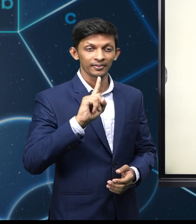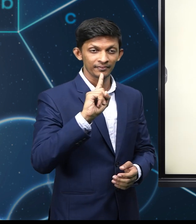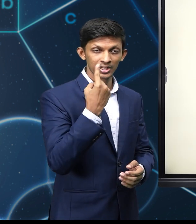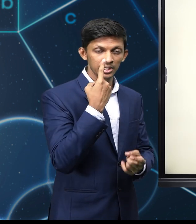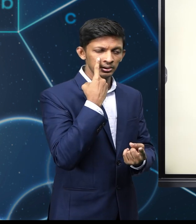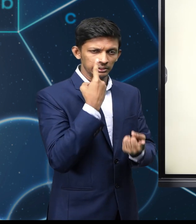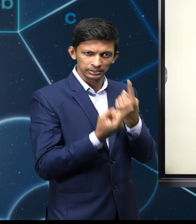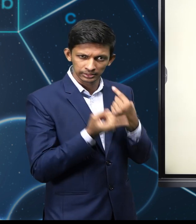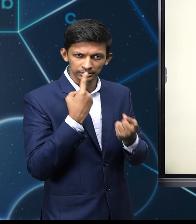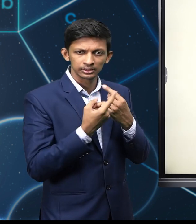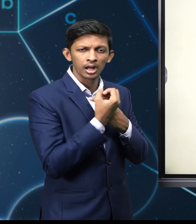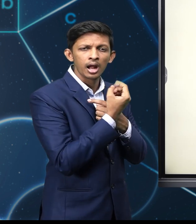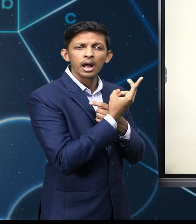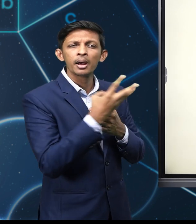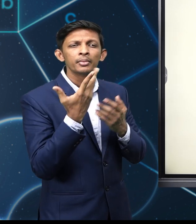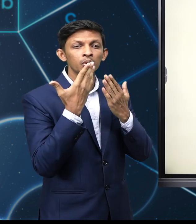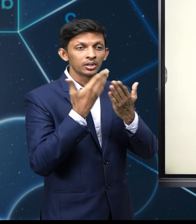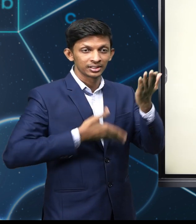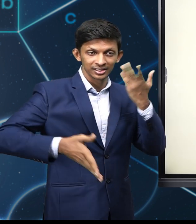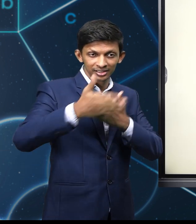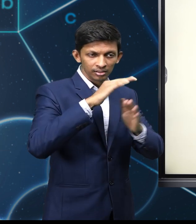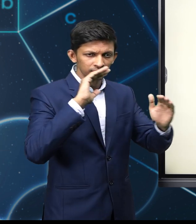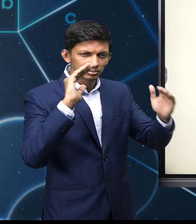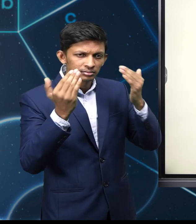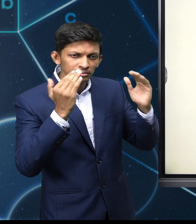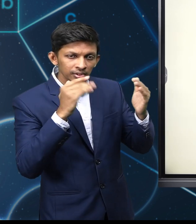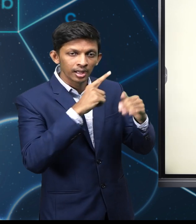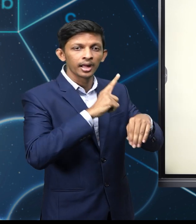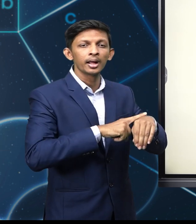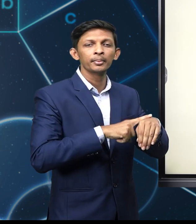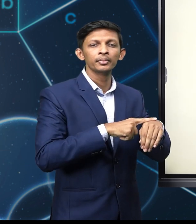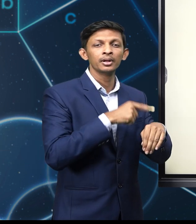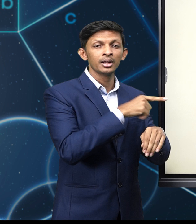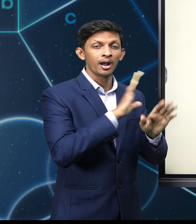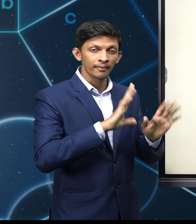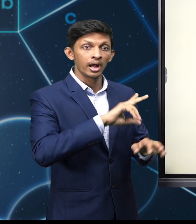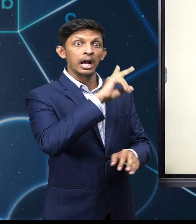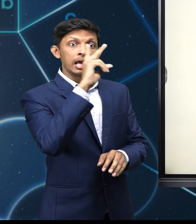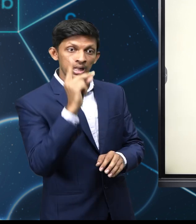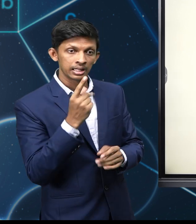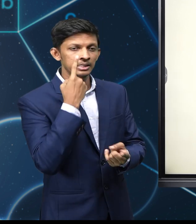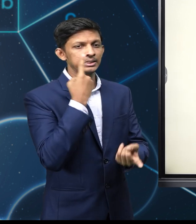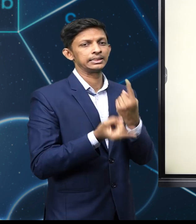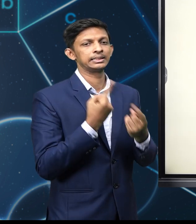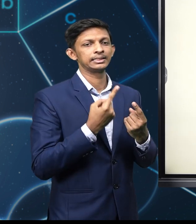In the first case, the number of students is compared with the time taken, and in the second